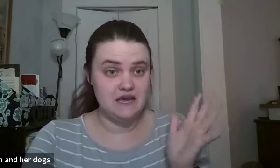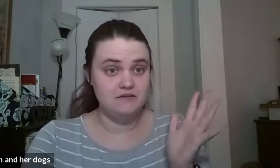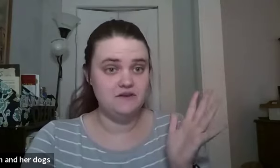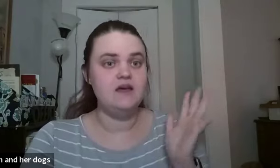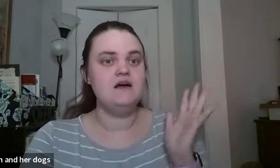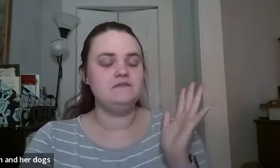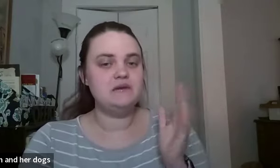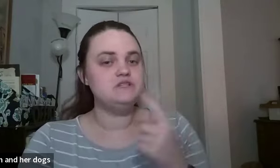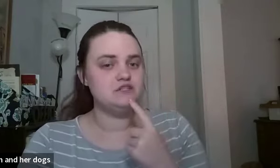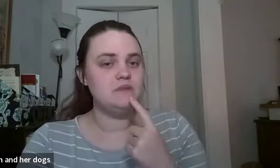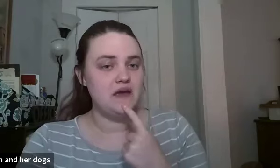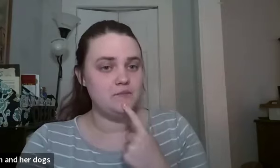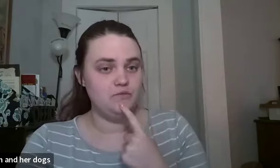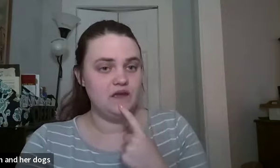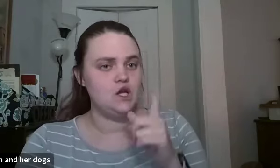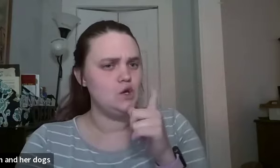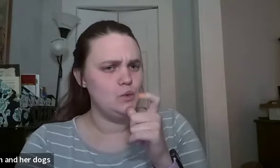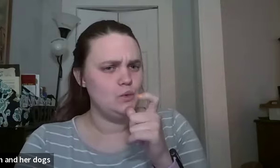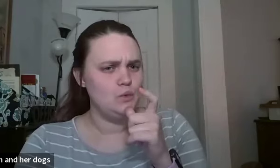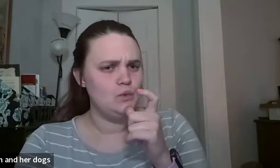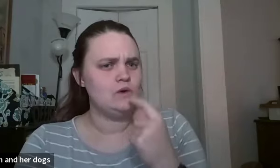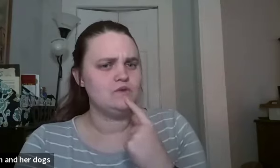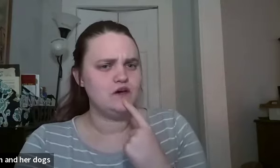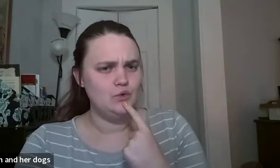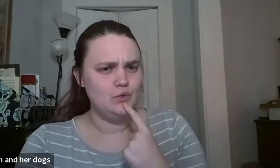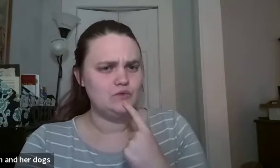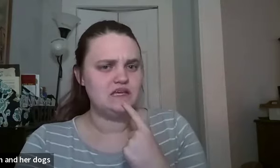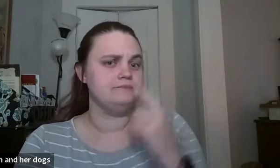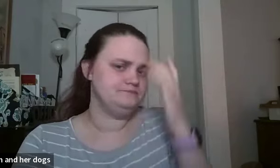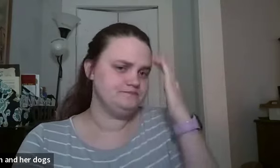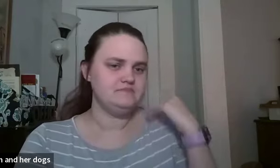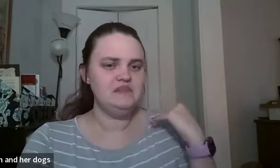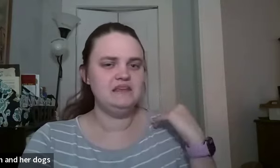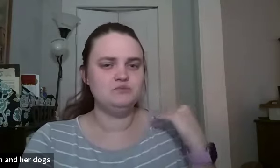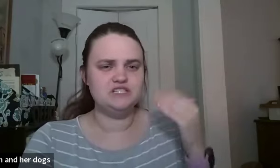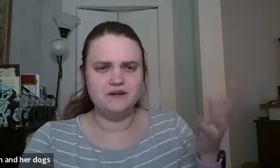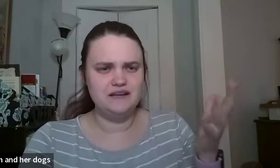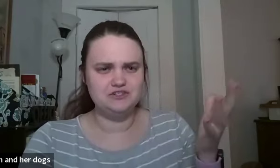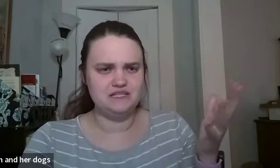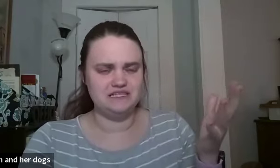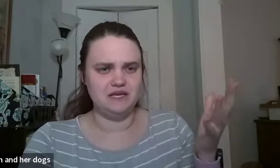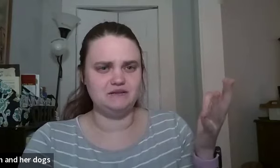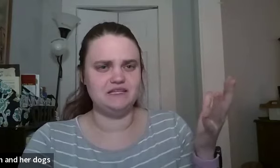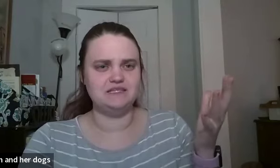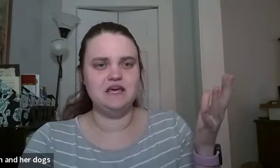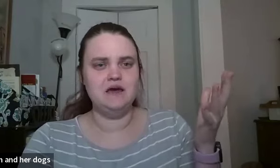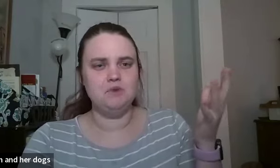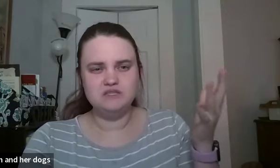deaf, they will still make that movement, who, with that ooh sound, which is very interesting to me since most of the